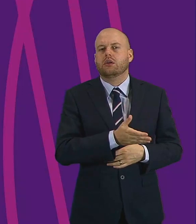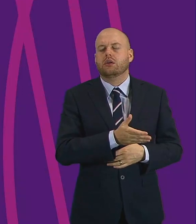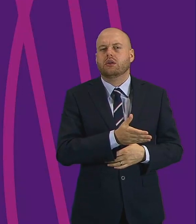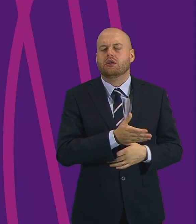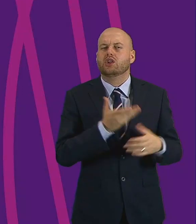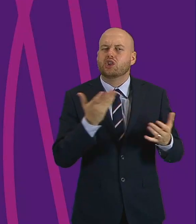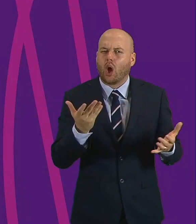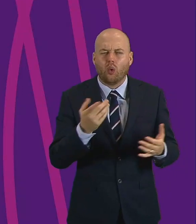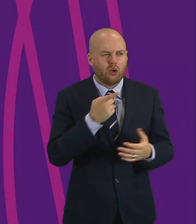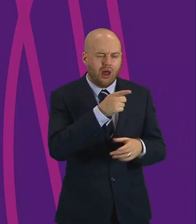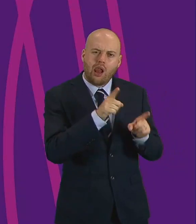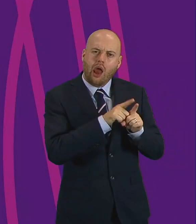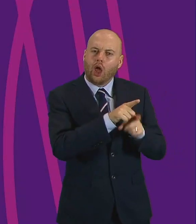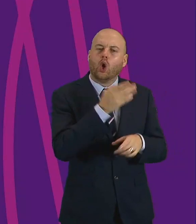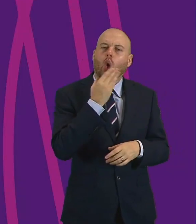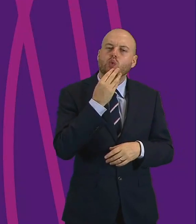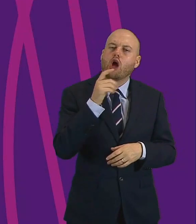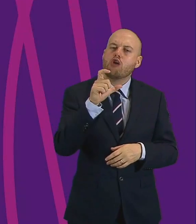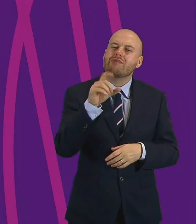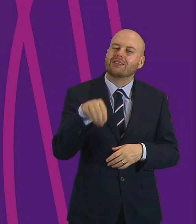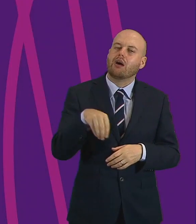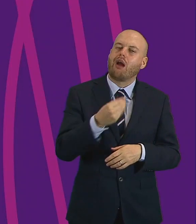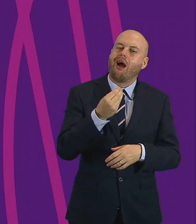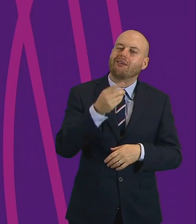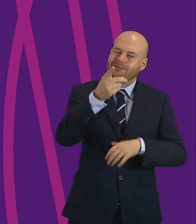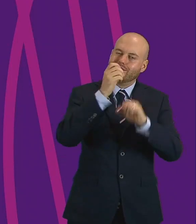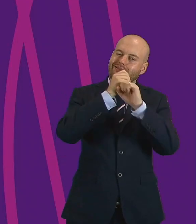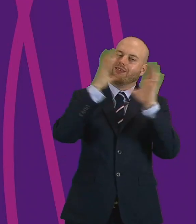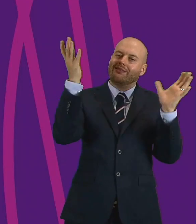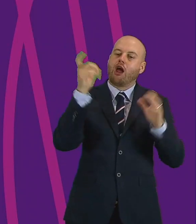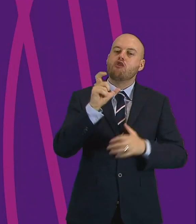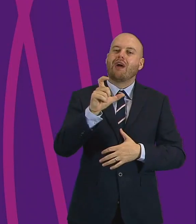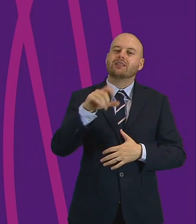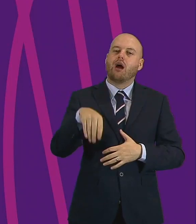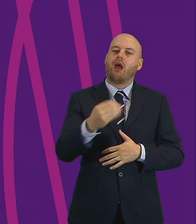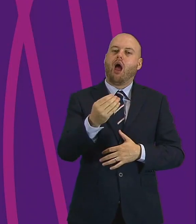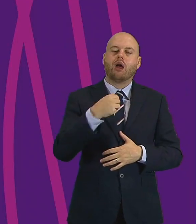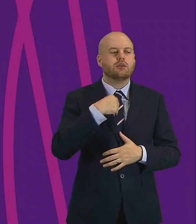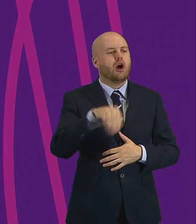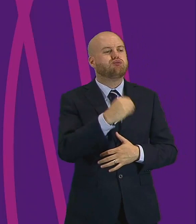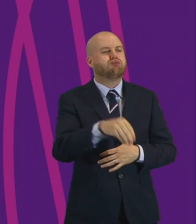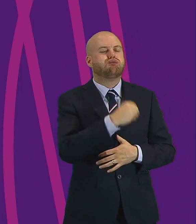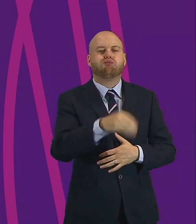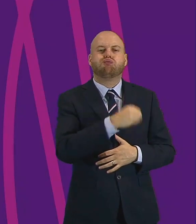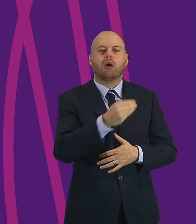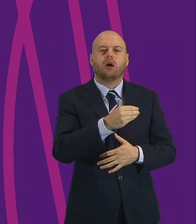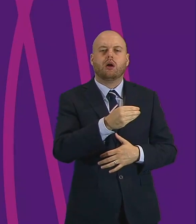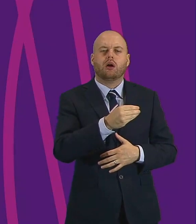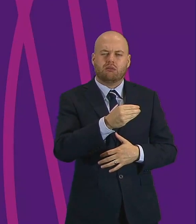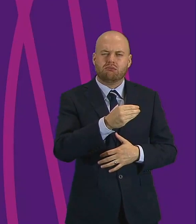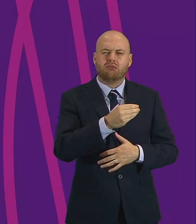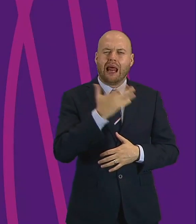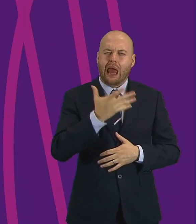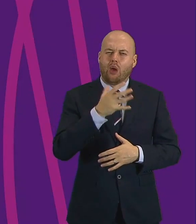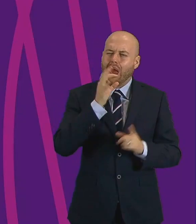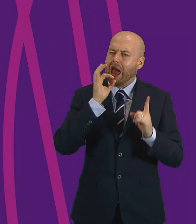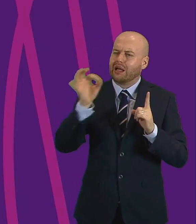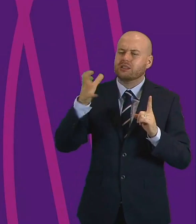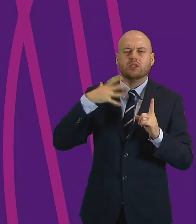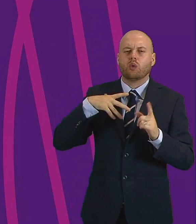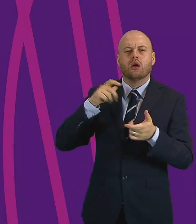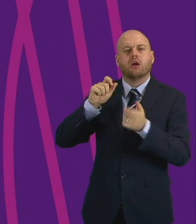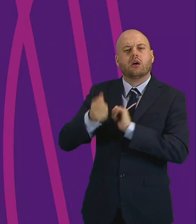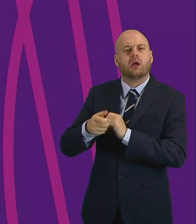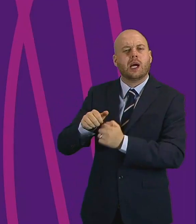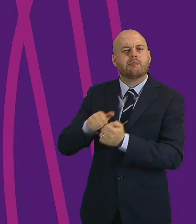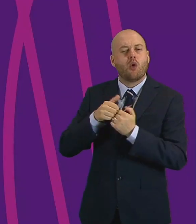kitty, is it any wonder that there is cynicism when more credit is being sought? And it's not just from these benches. Experts before